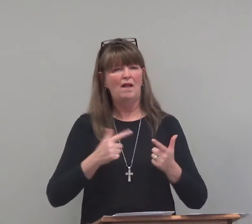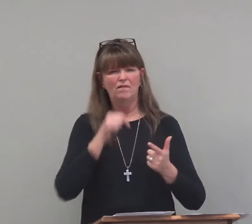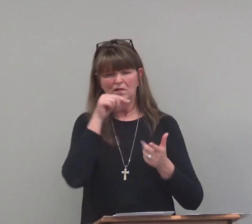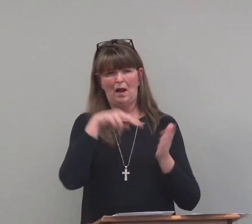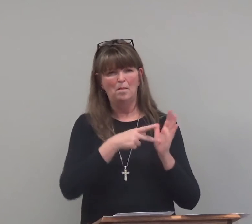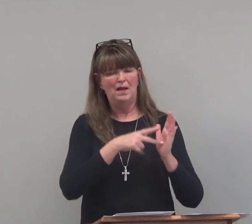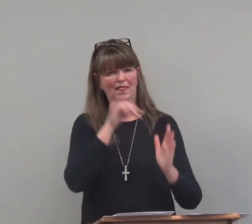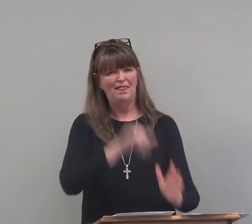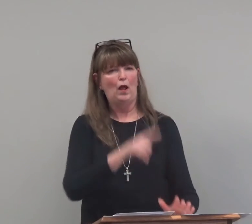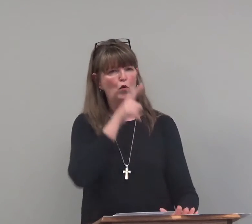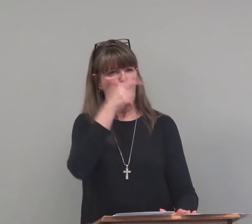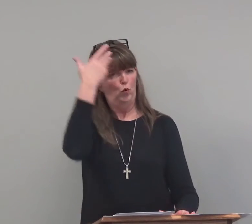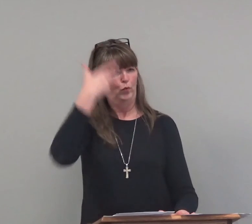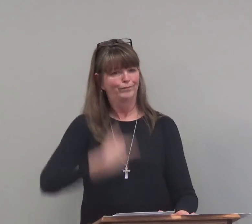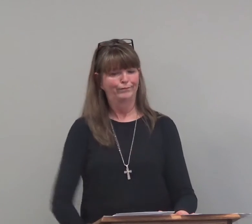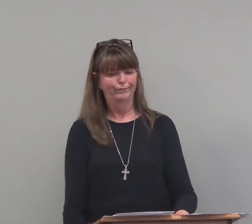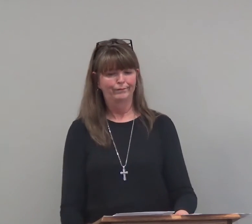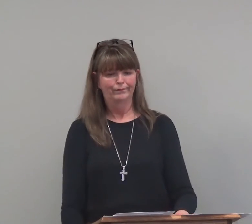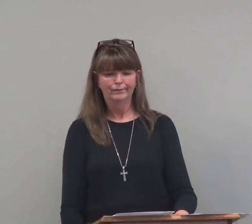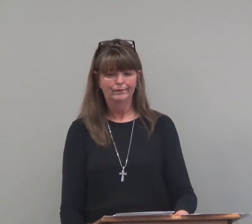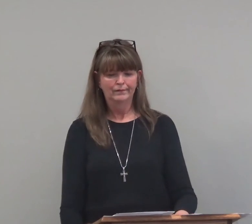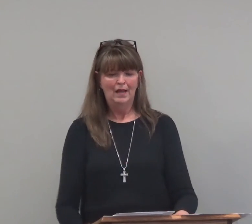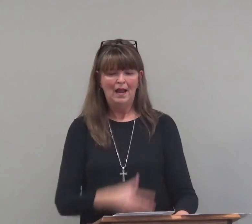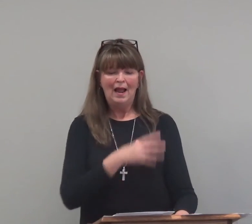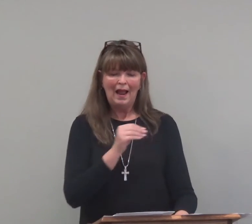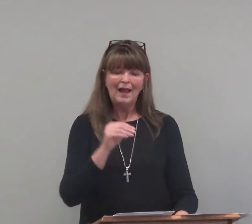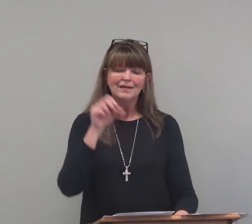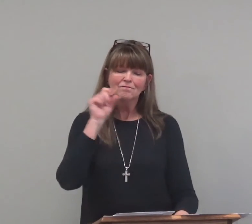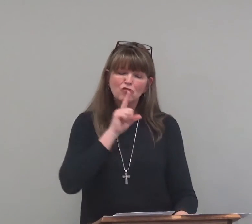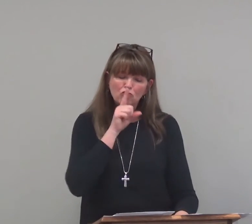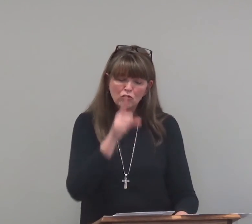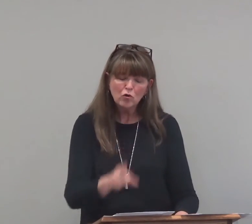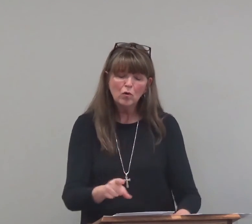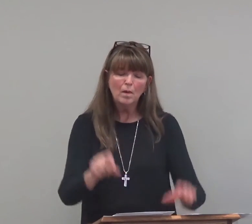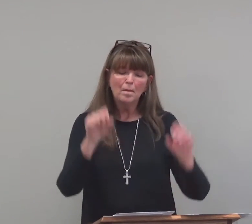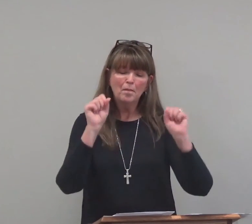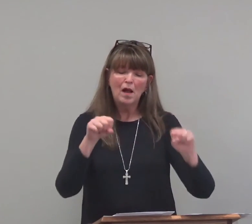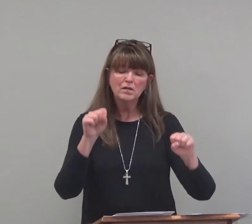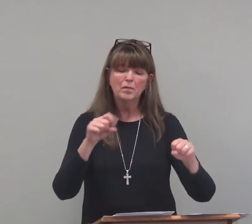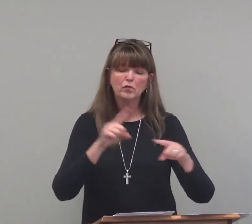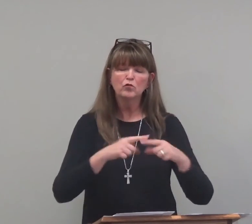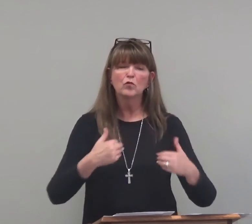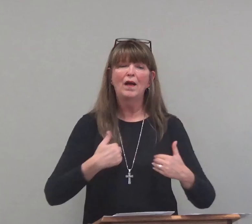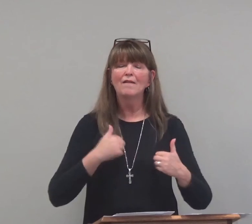And the painful parts of our life do not dictate who we are completely.